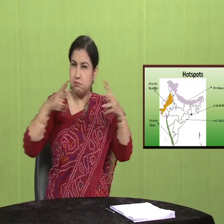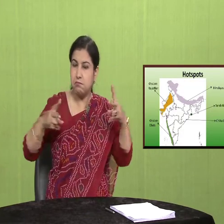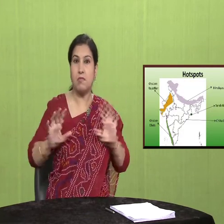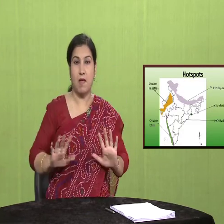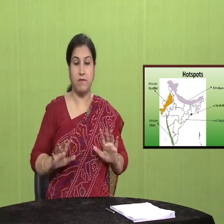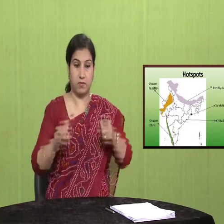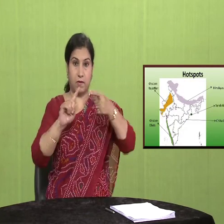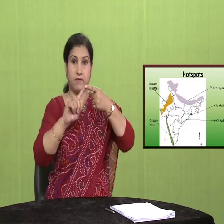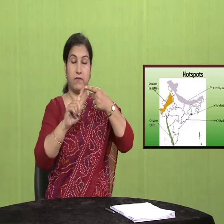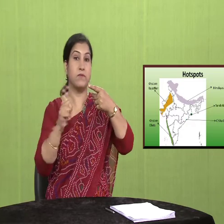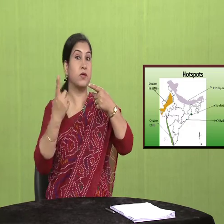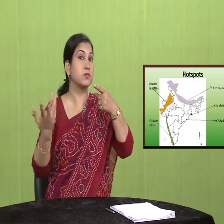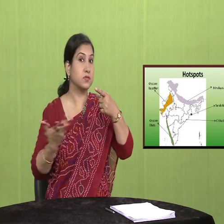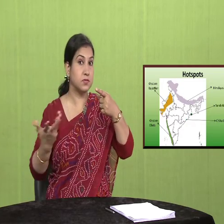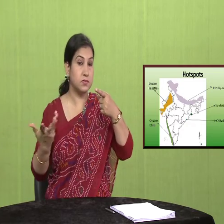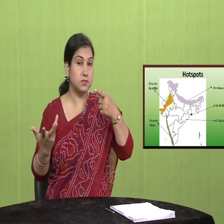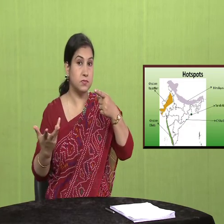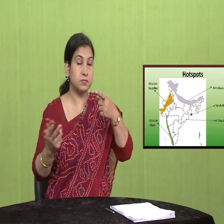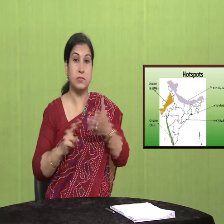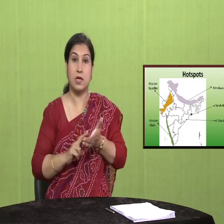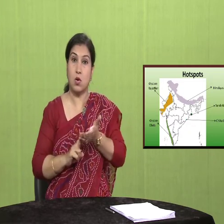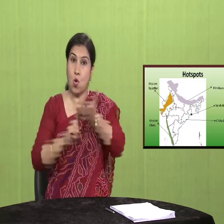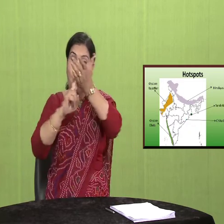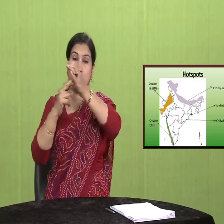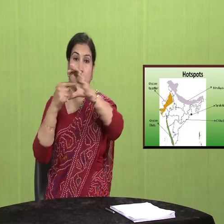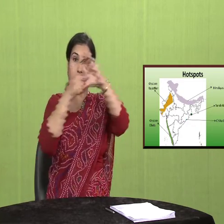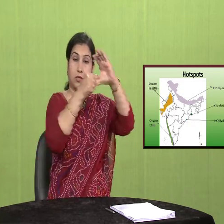the first is the northeastern region